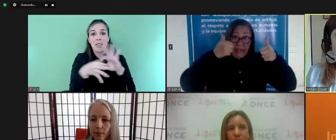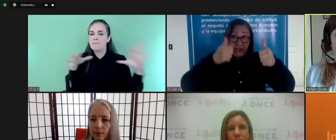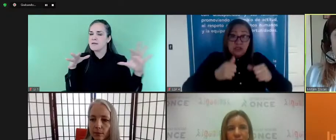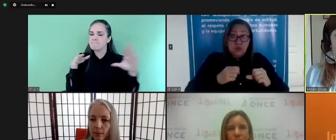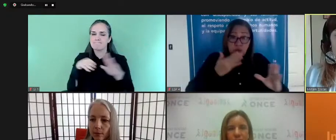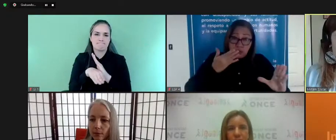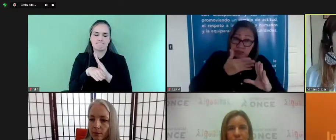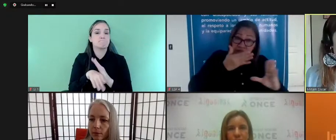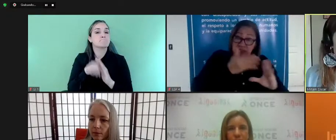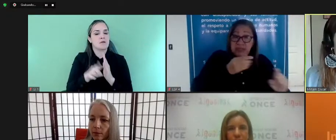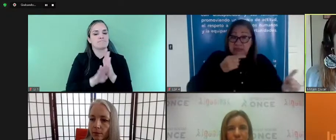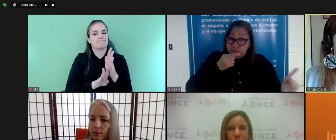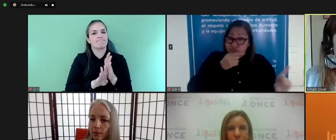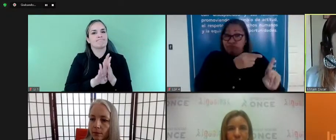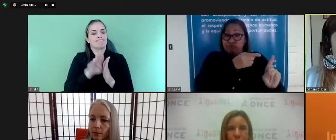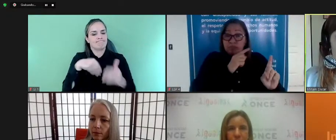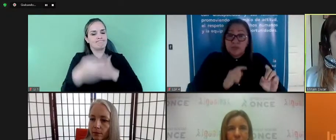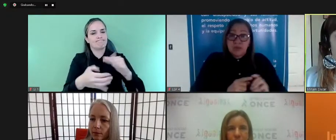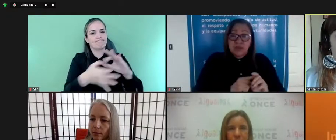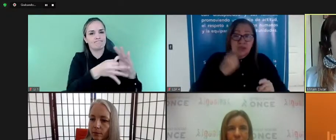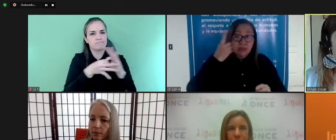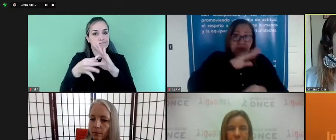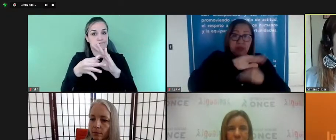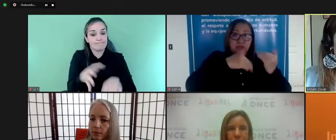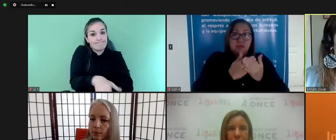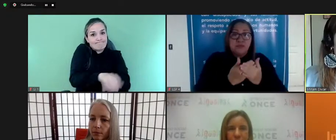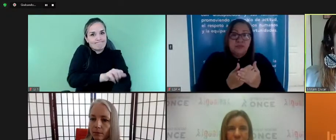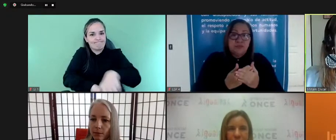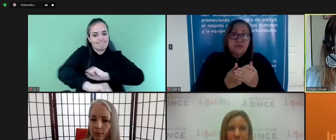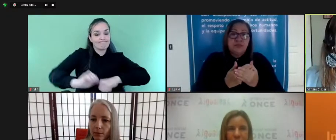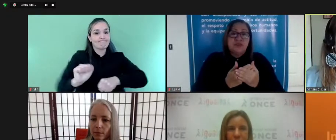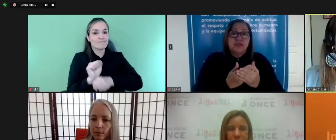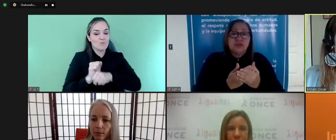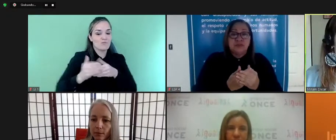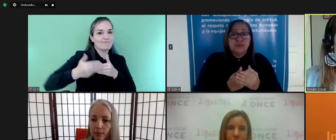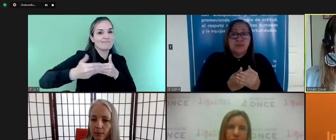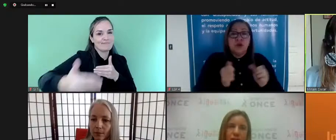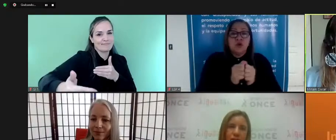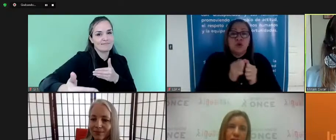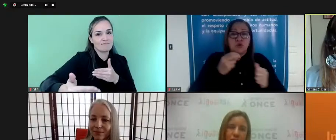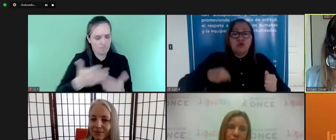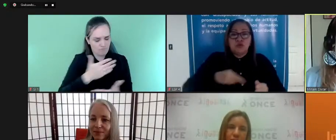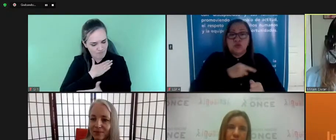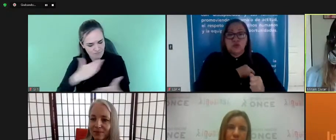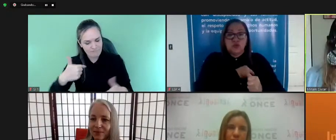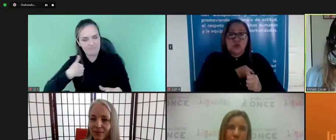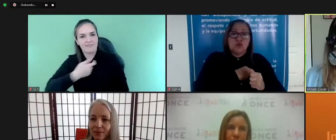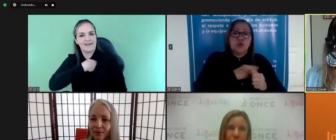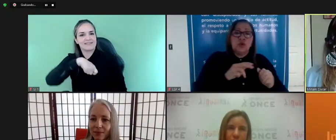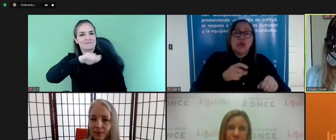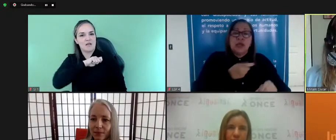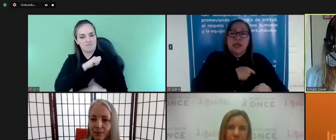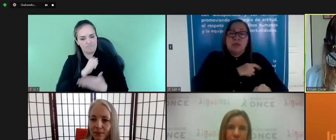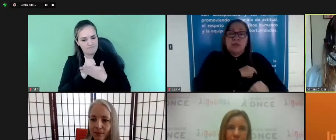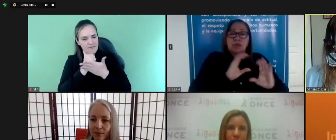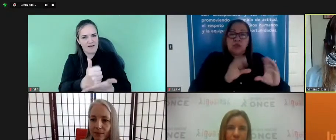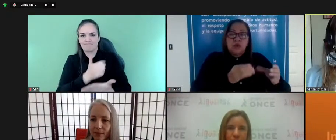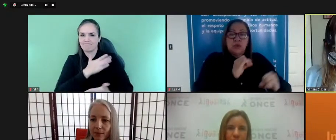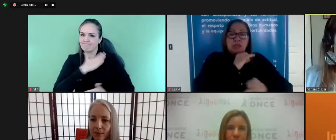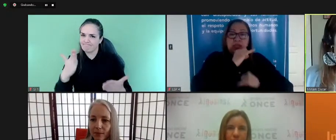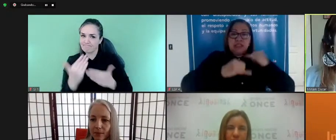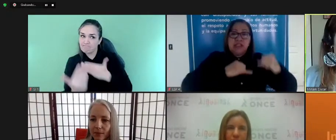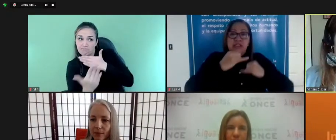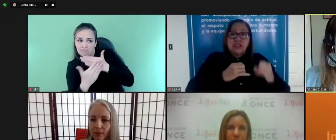success formula and the greatest challenge we have among humans so you can count on us with the